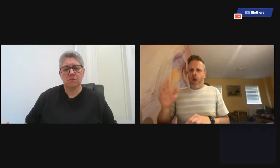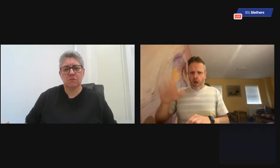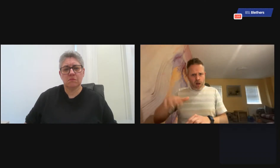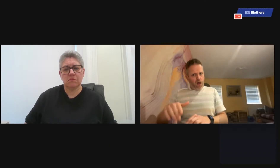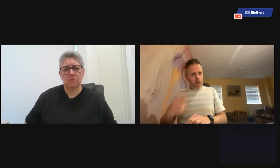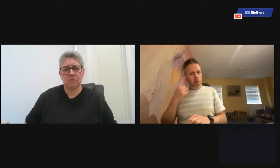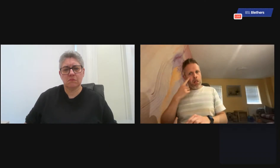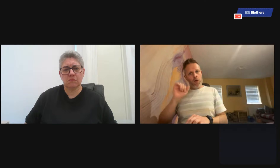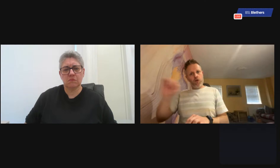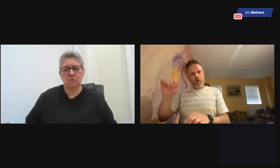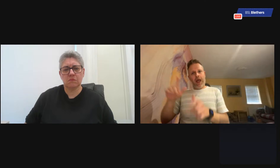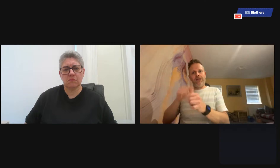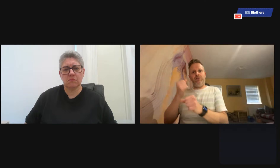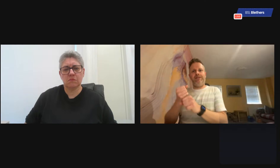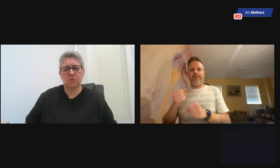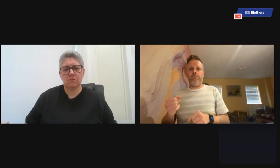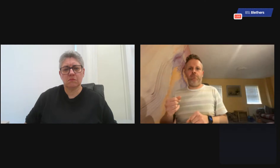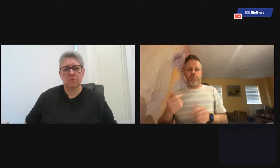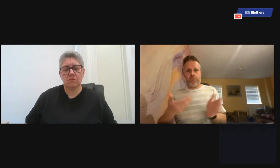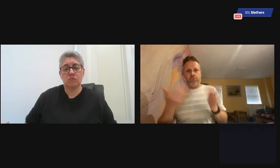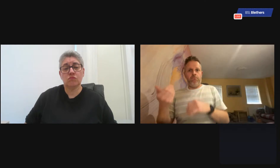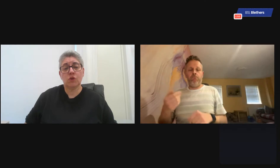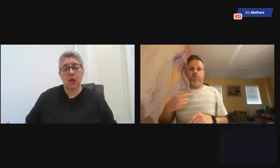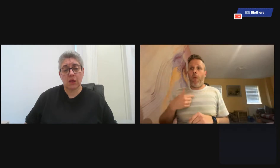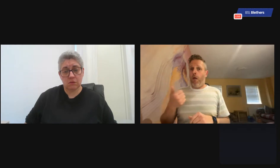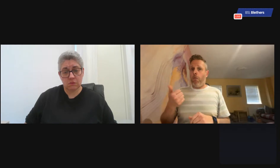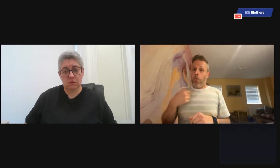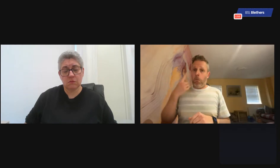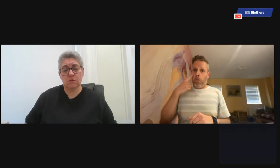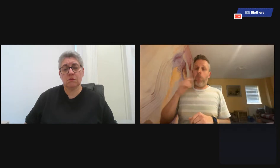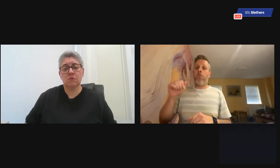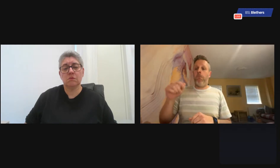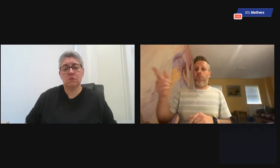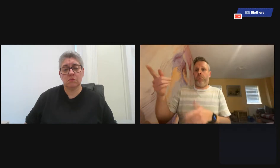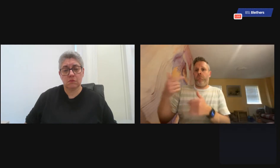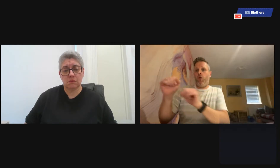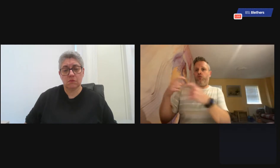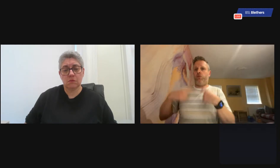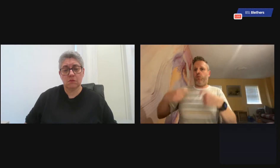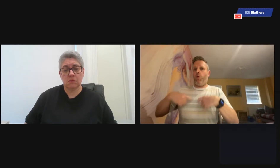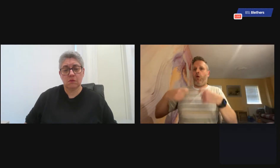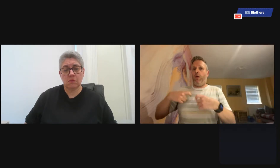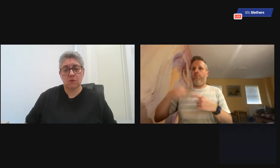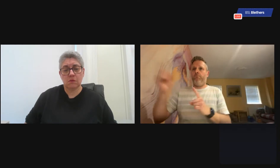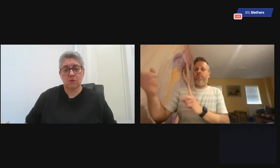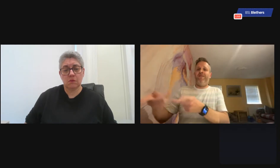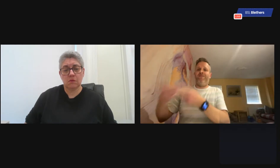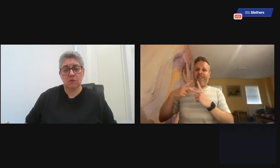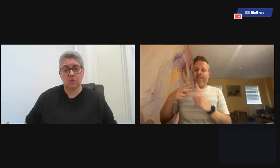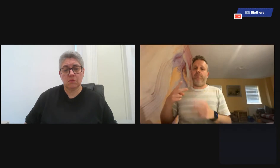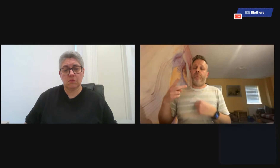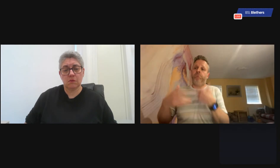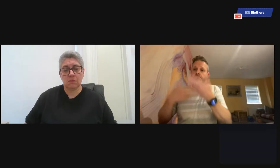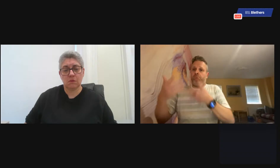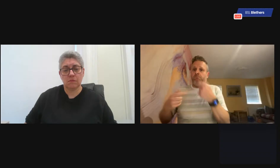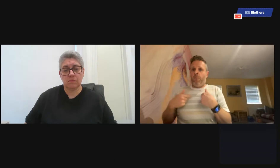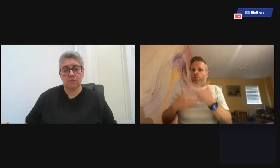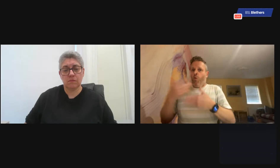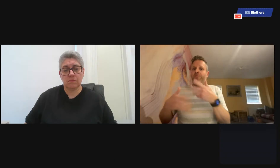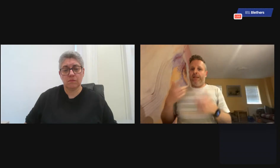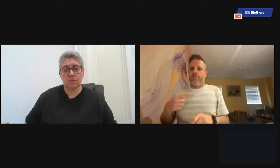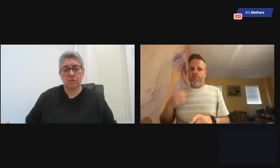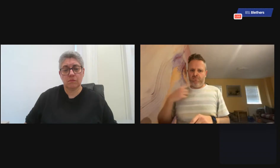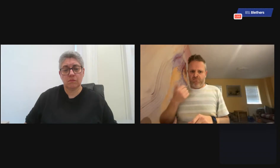contact and support from someone, and having had those two letdowns, they basically supported me. I met a